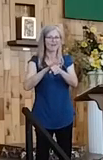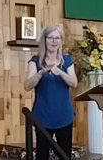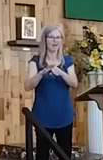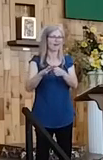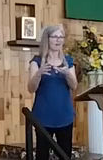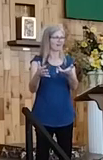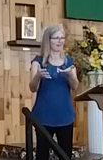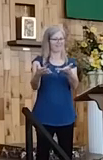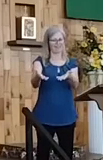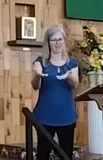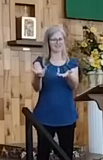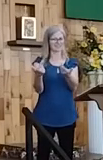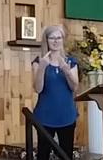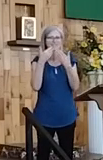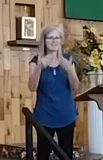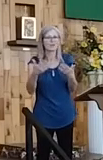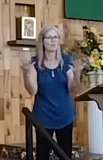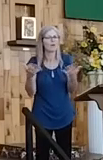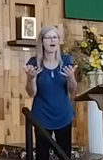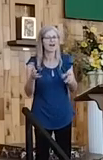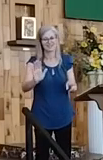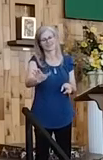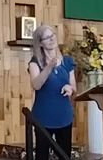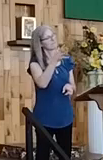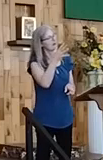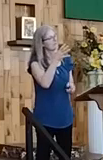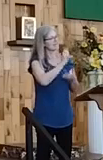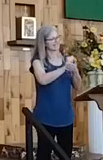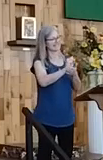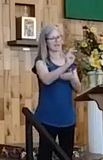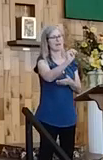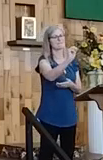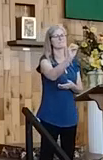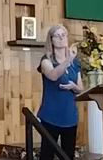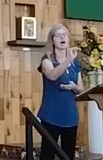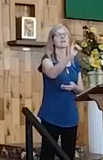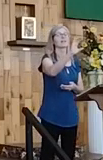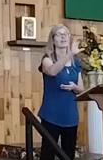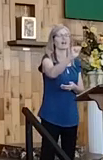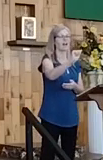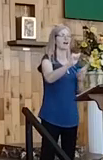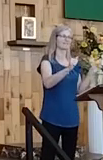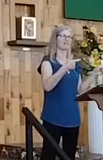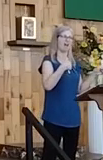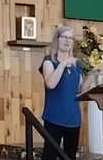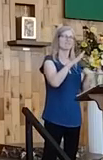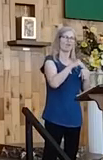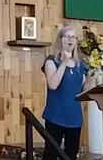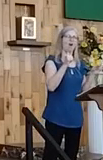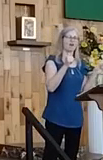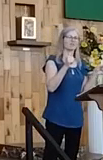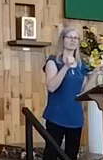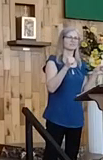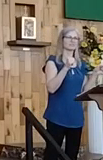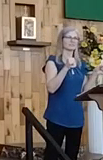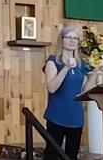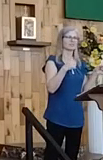he attributed it all to his mother, Saint Monica, who I have called the